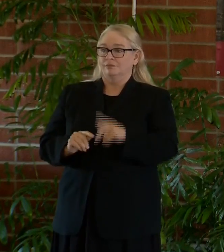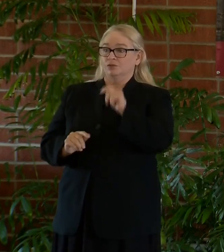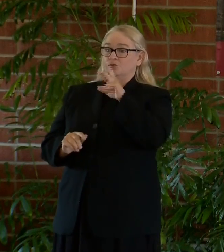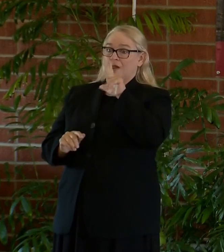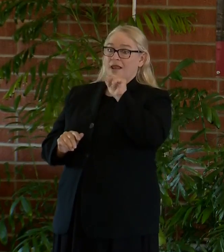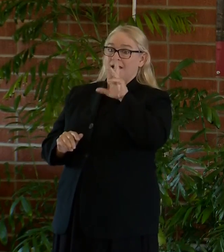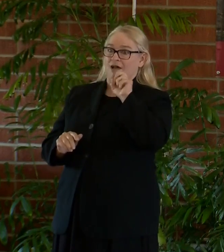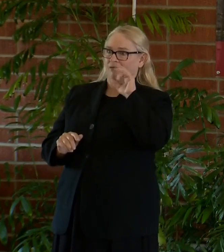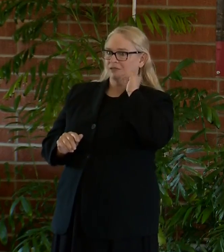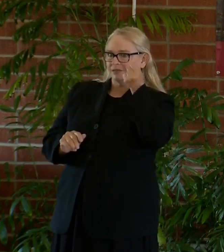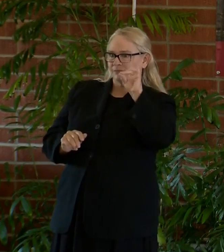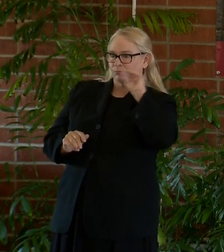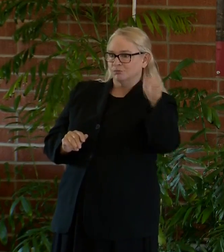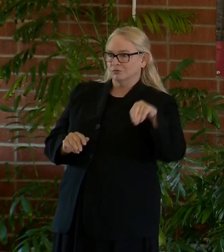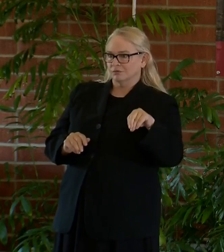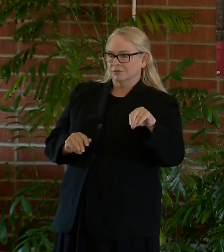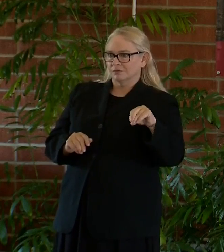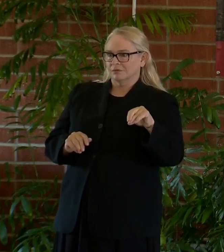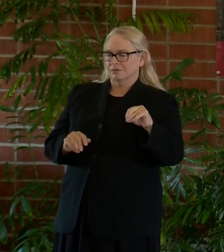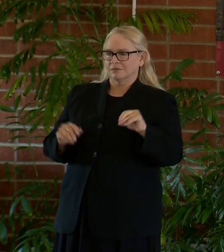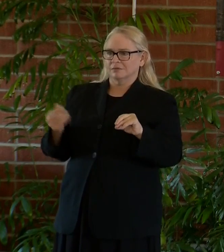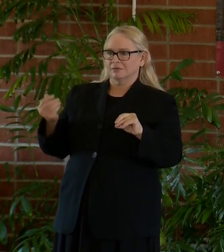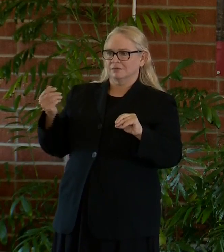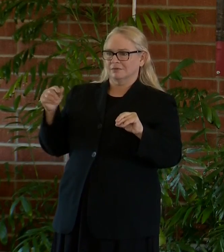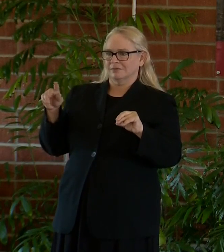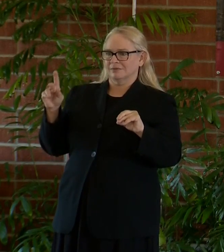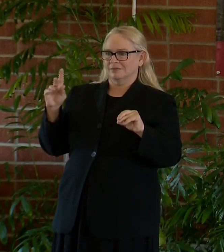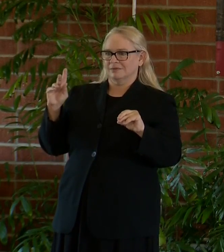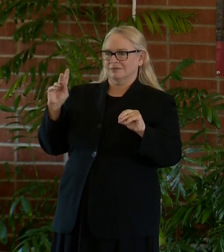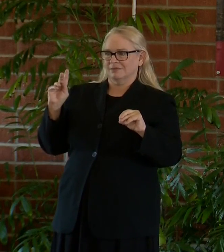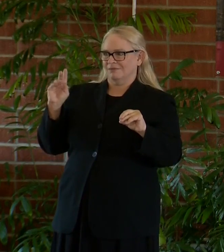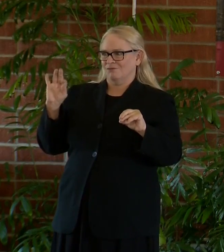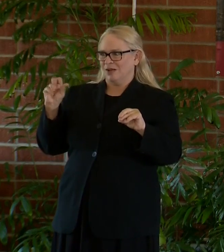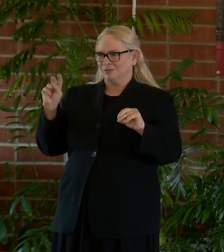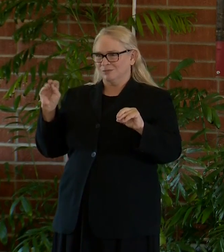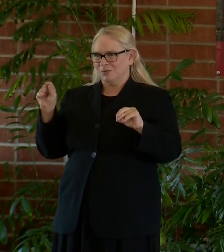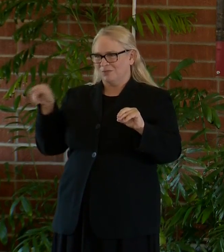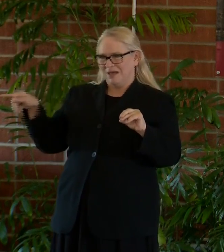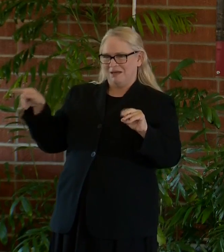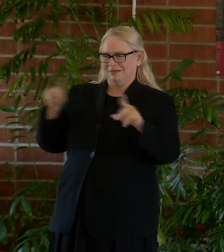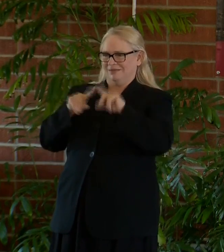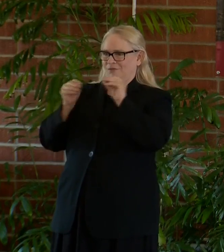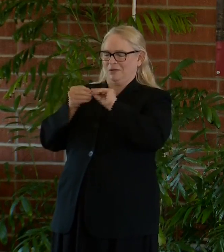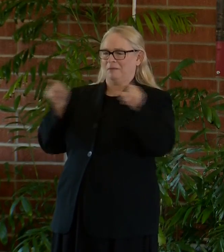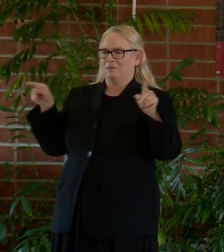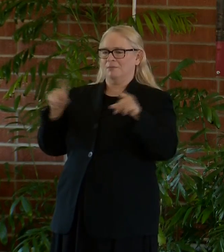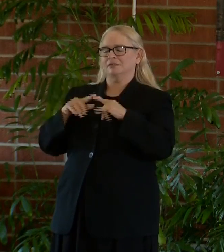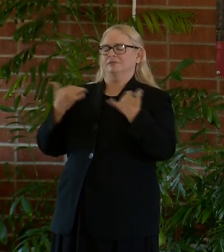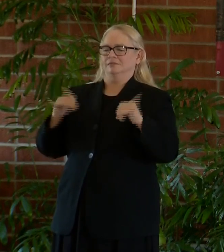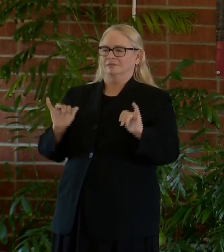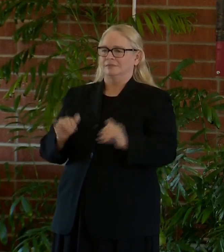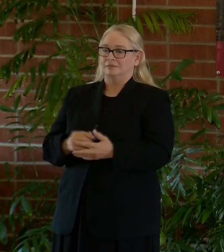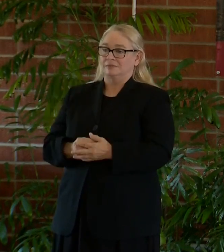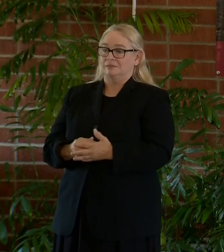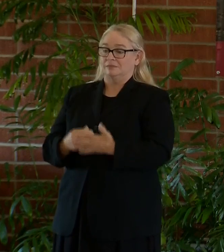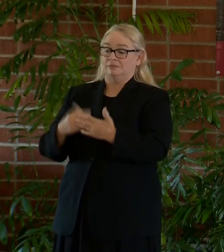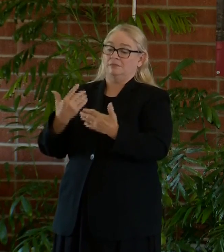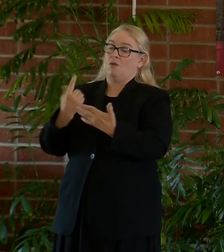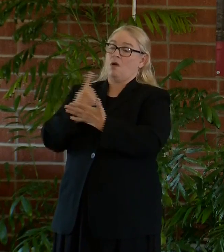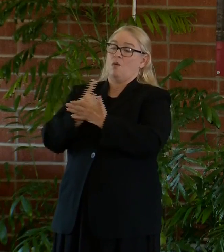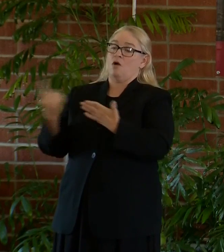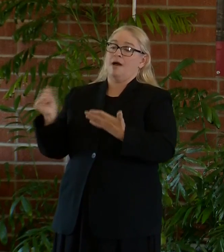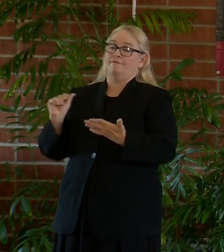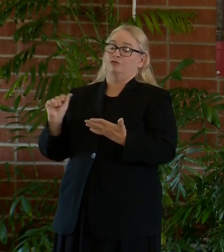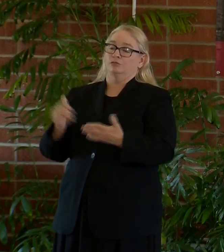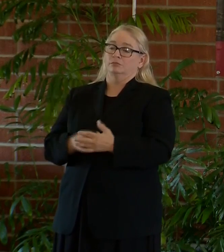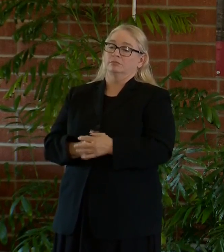Stanislaus, 7.5%, however, statewide. The 7-day average, which has gotten more